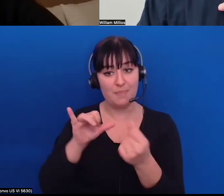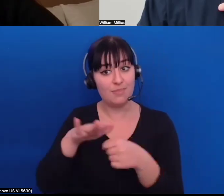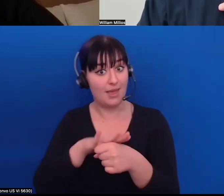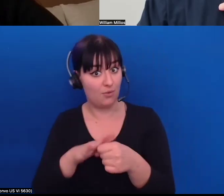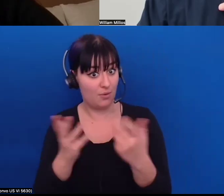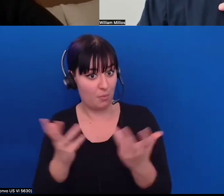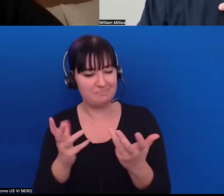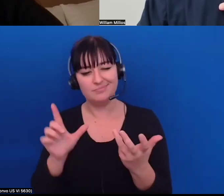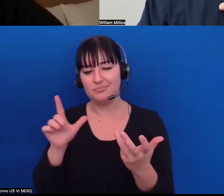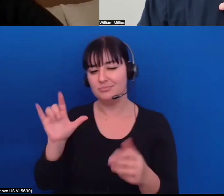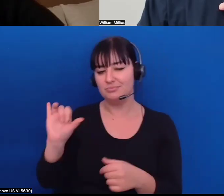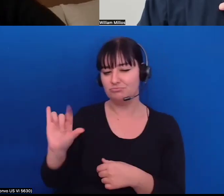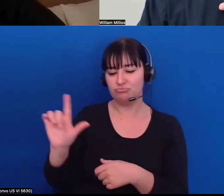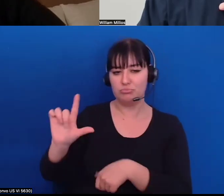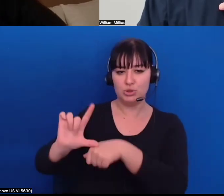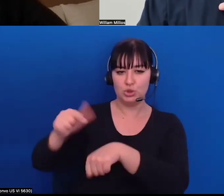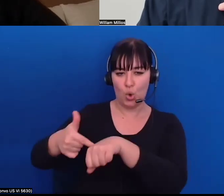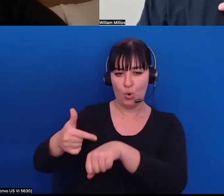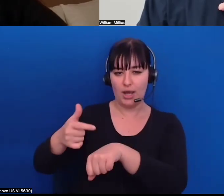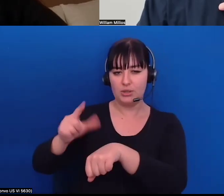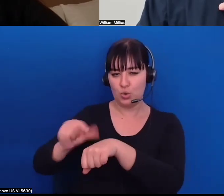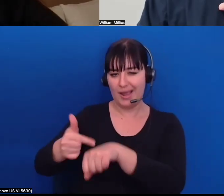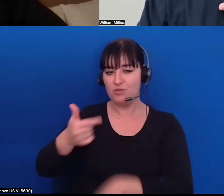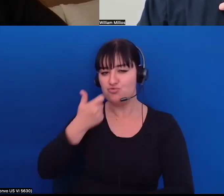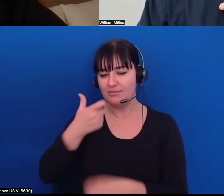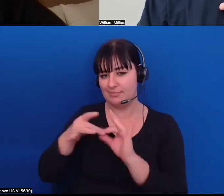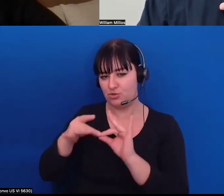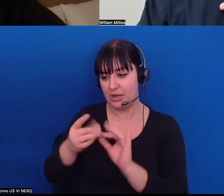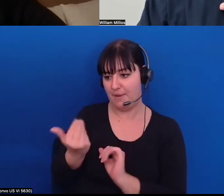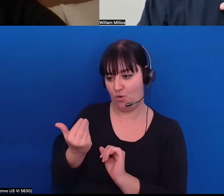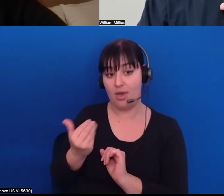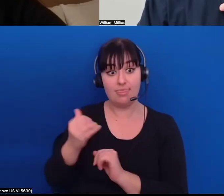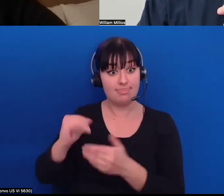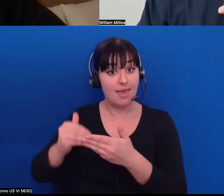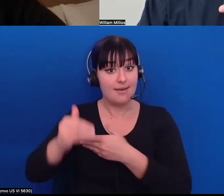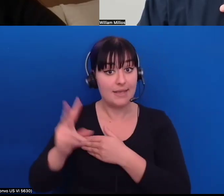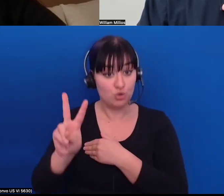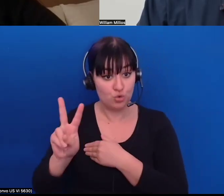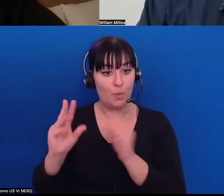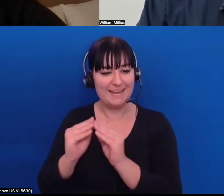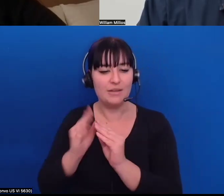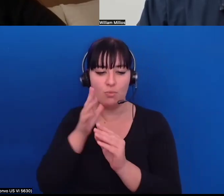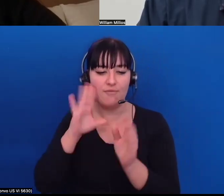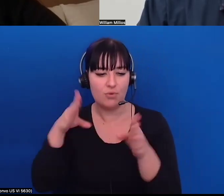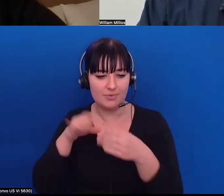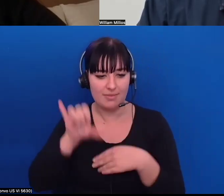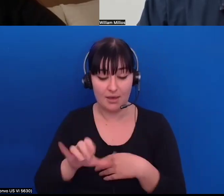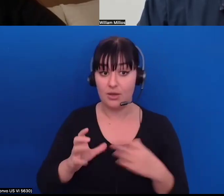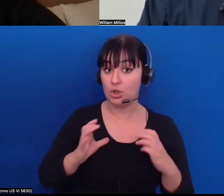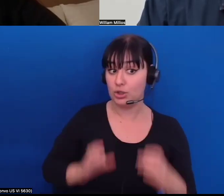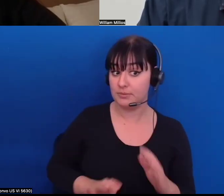that Laura just highlighted earlier that the next two meetings will focus on. And that's consumer choice,